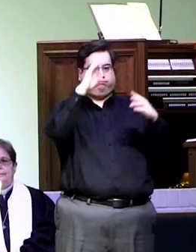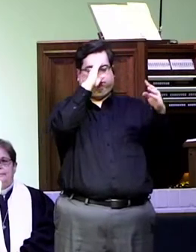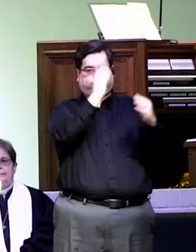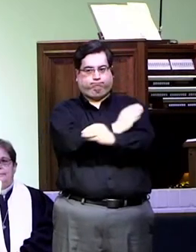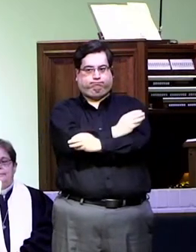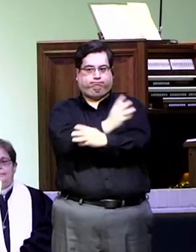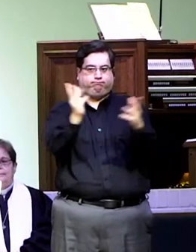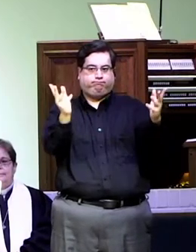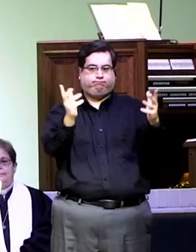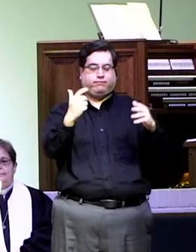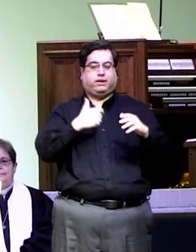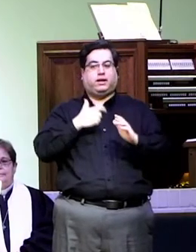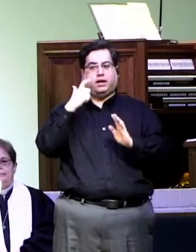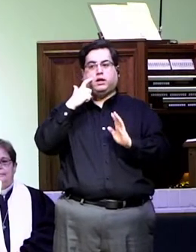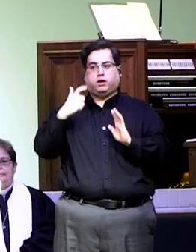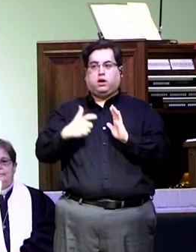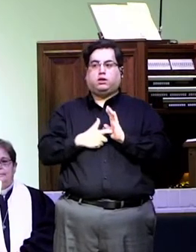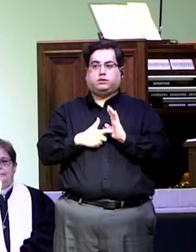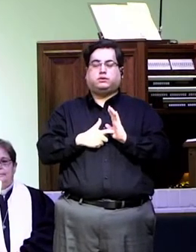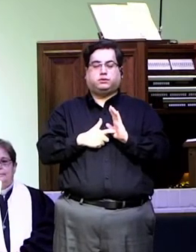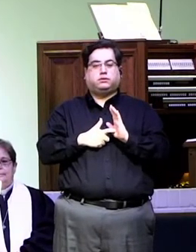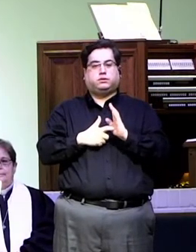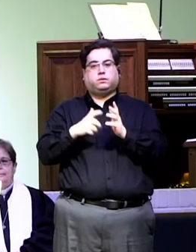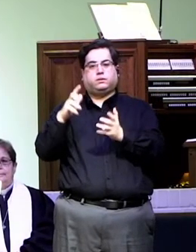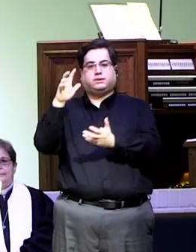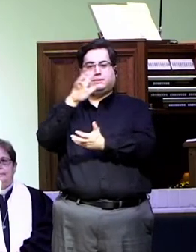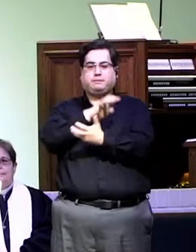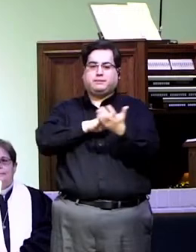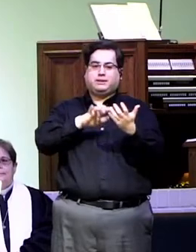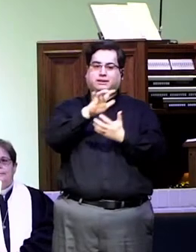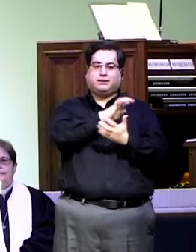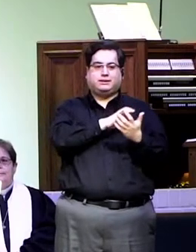that I acknowledge was a mix of not so